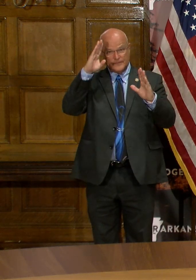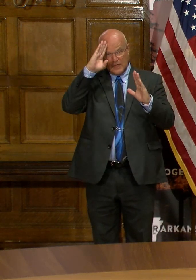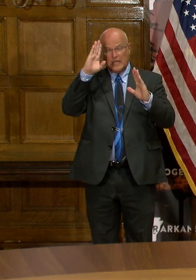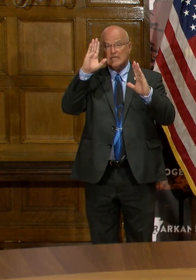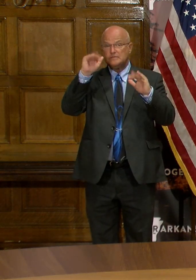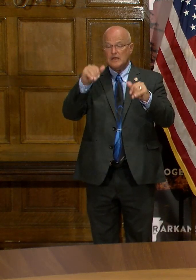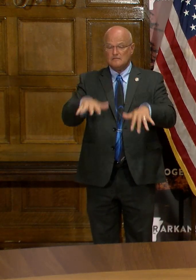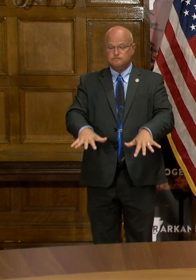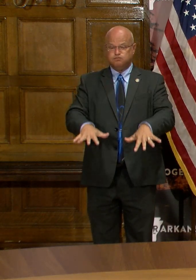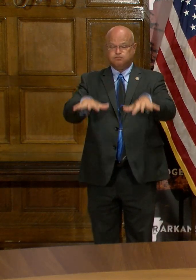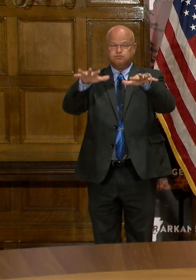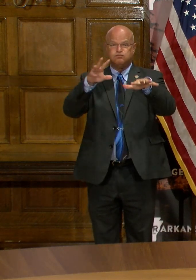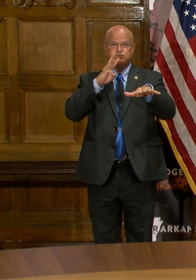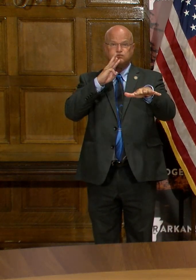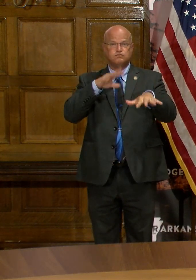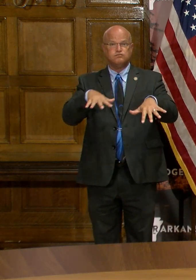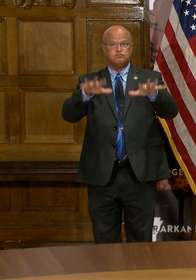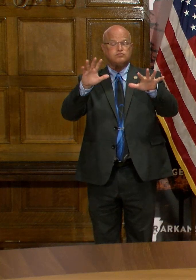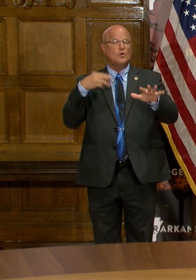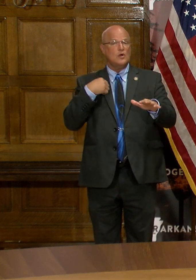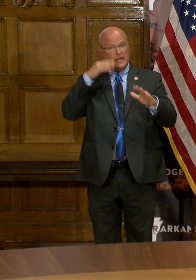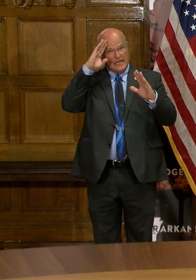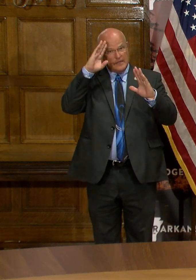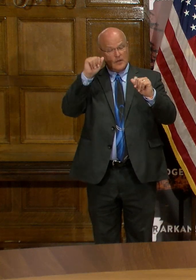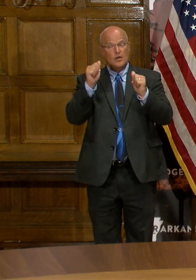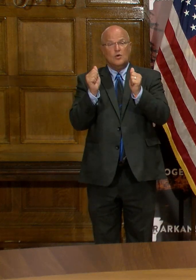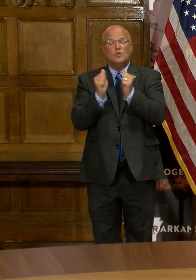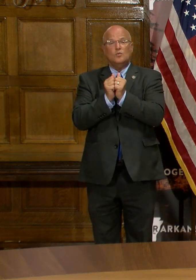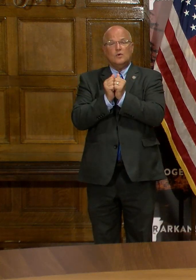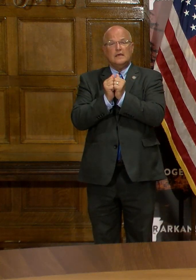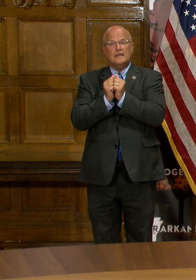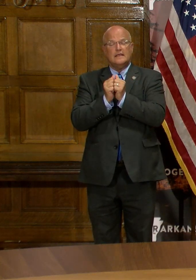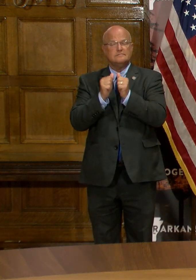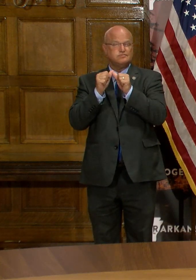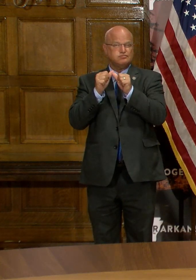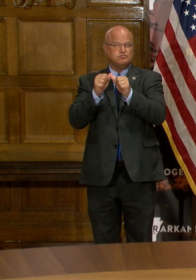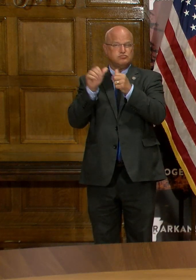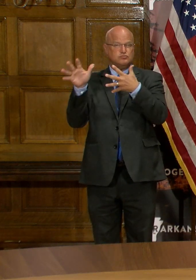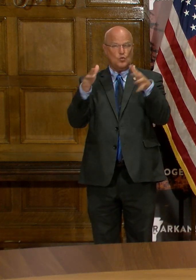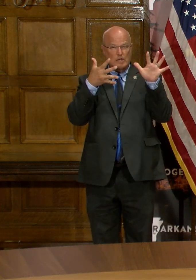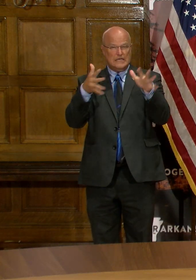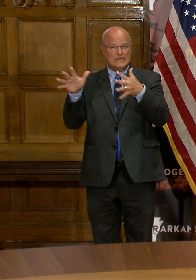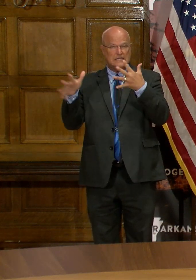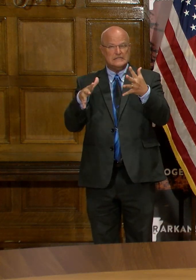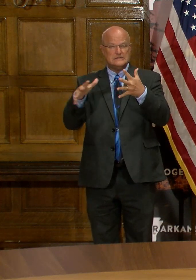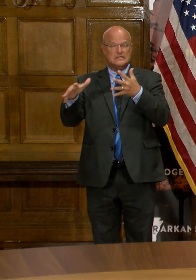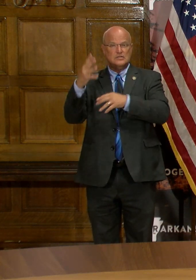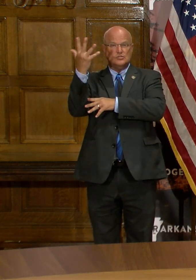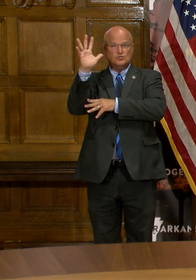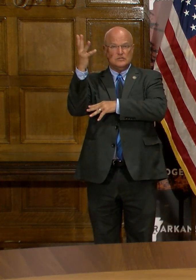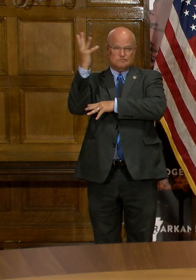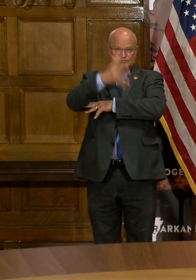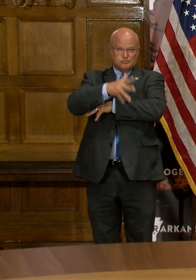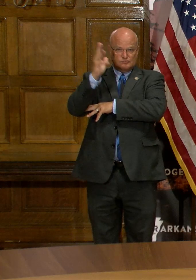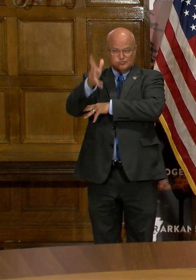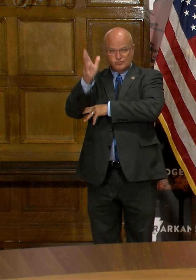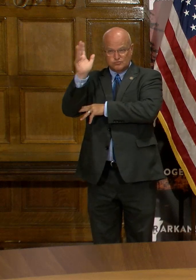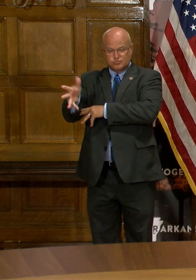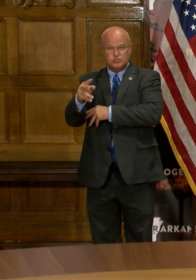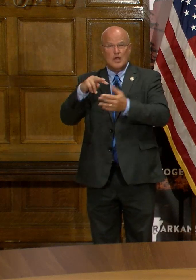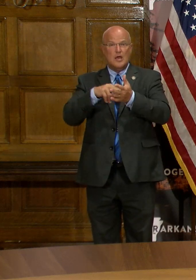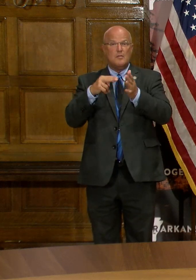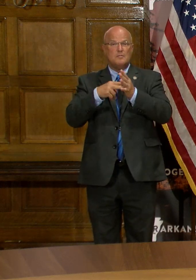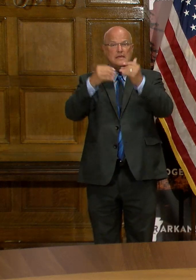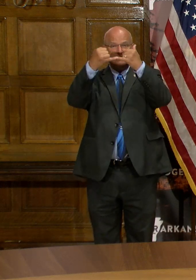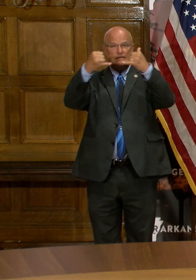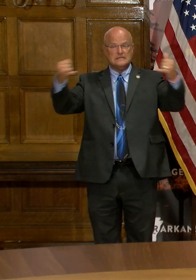expecting flooding. We're expecting, with the sustained winds, down trees, which means down